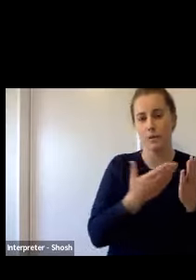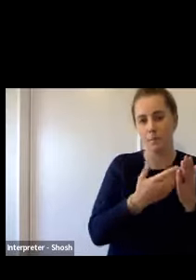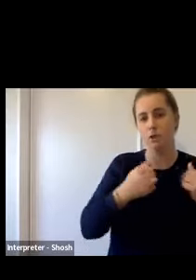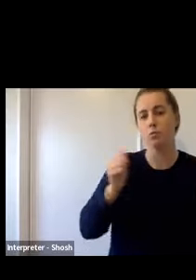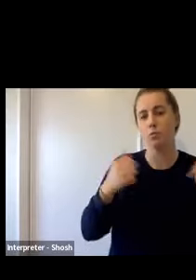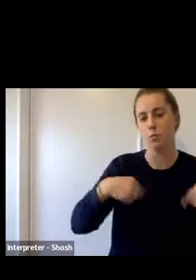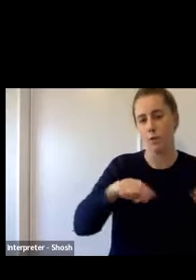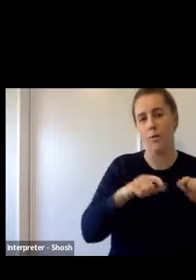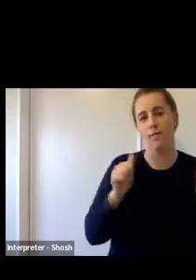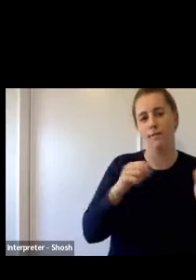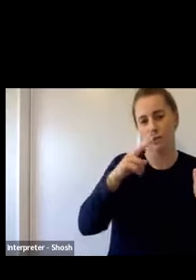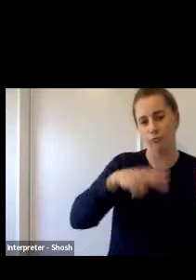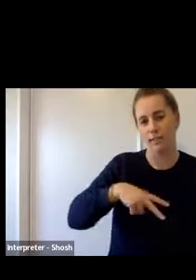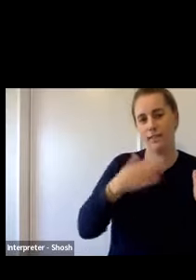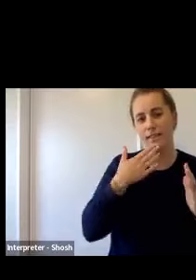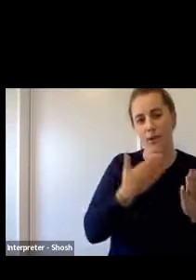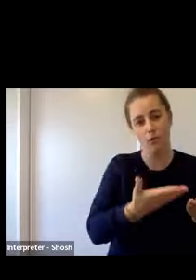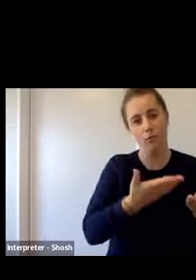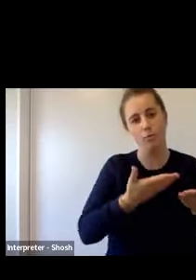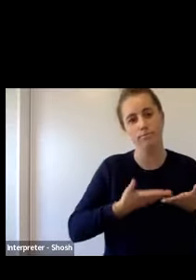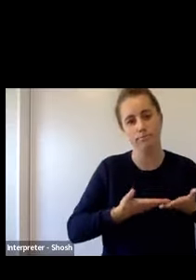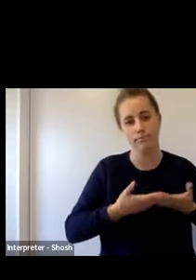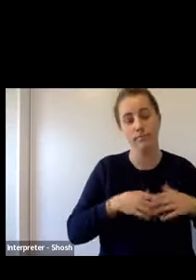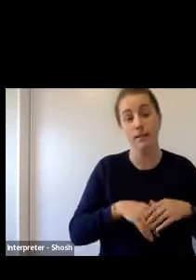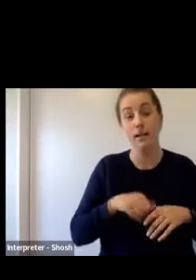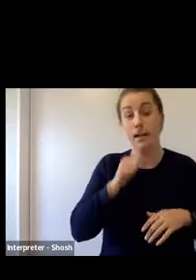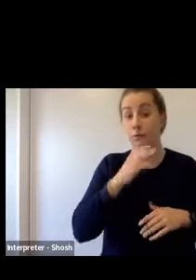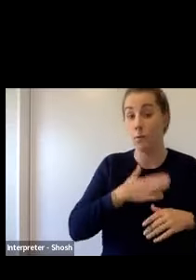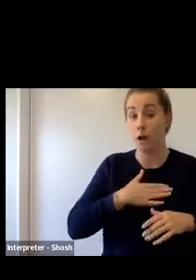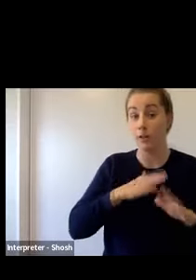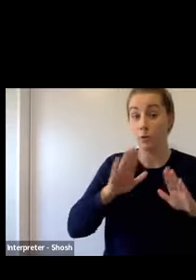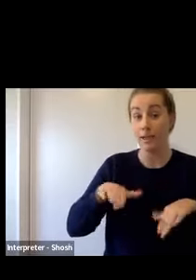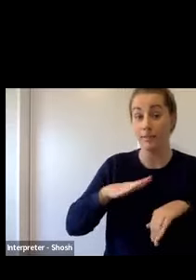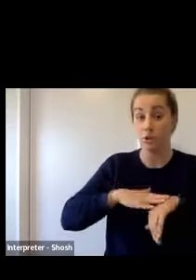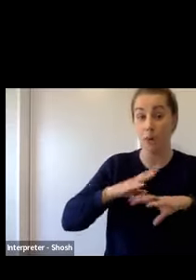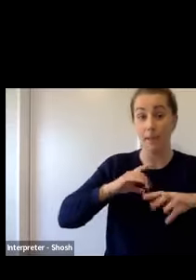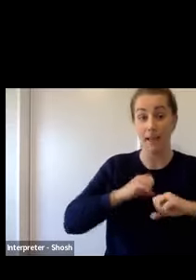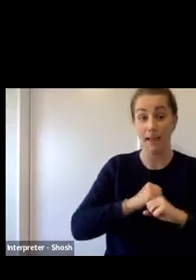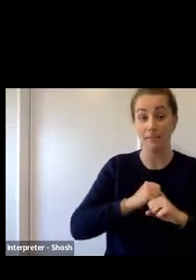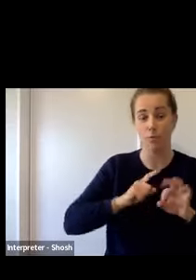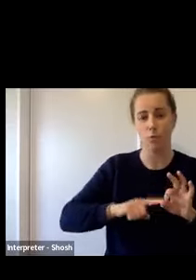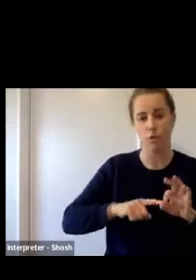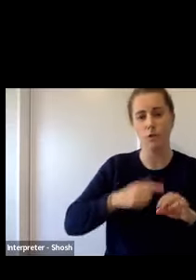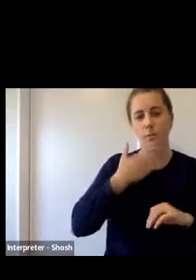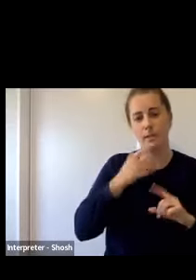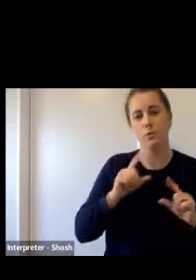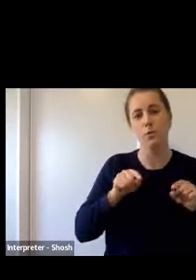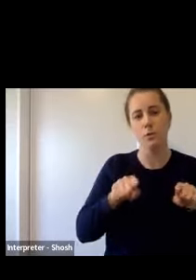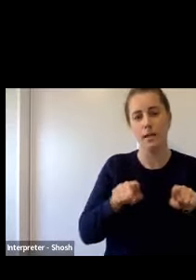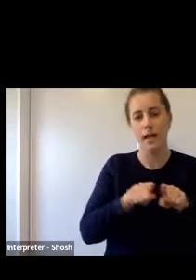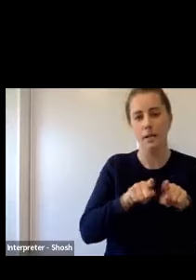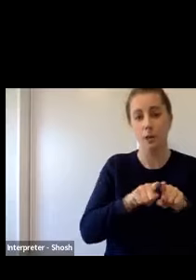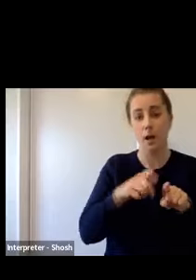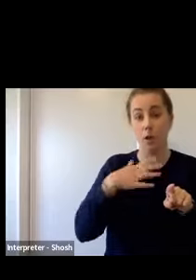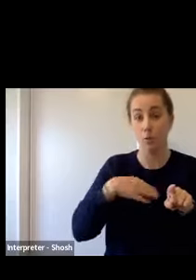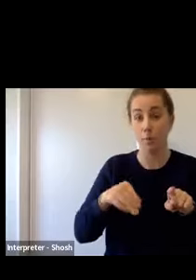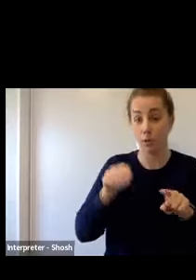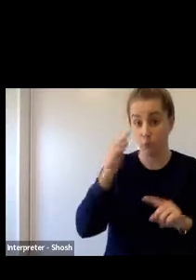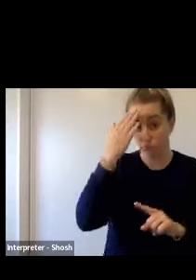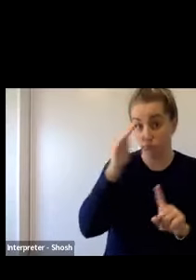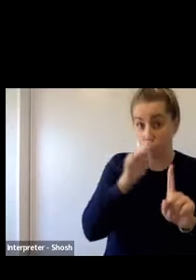read. Thank you for it. And if you'd like to leave some time for questions, please do so. Do you want me to sing out at